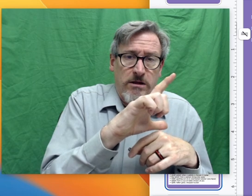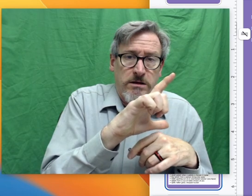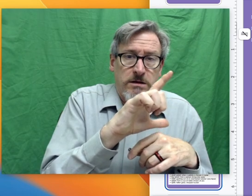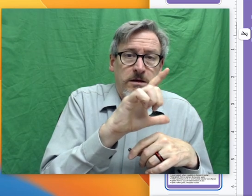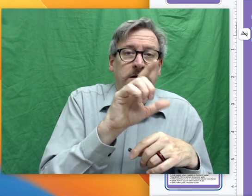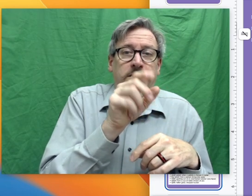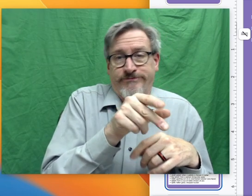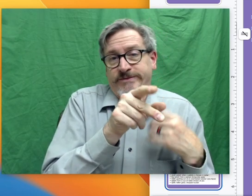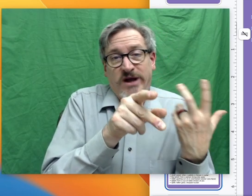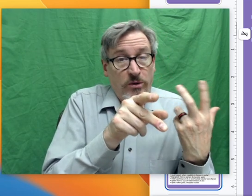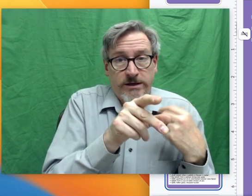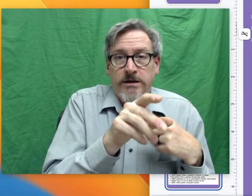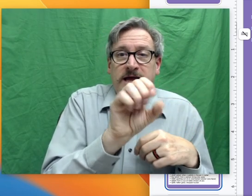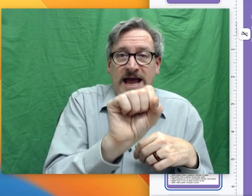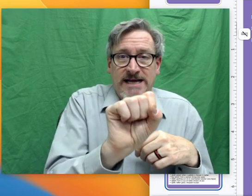ECL,